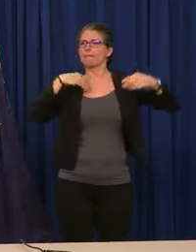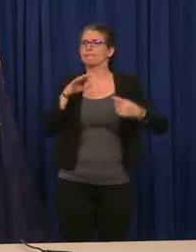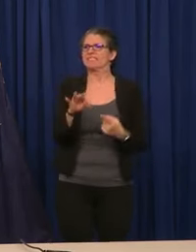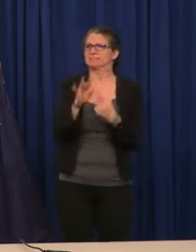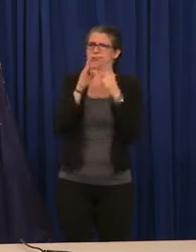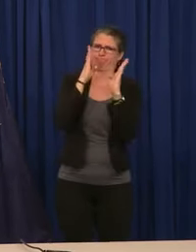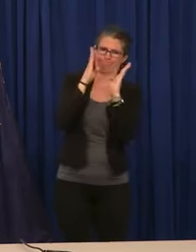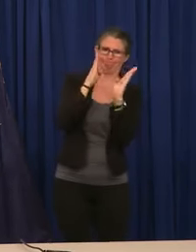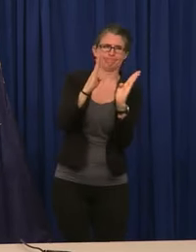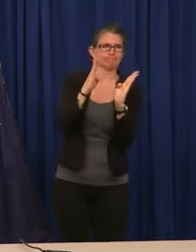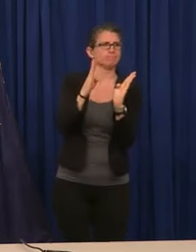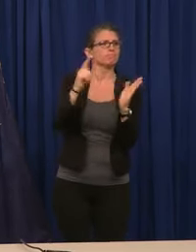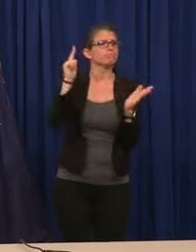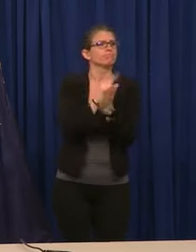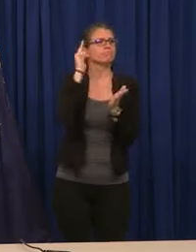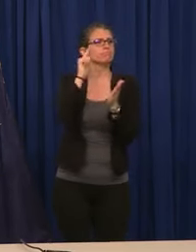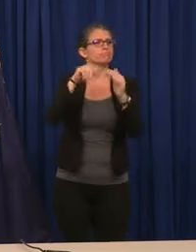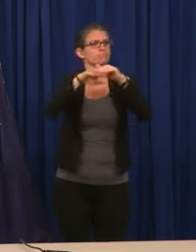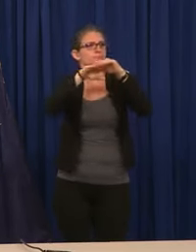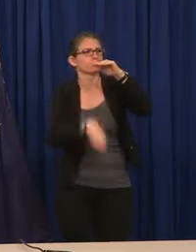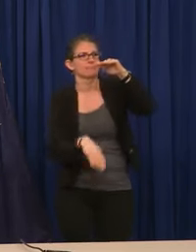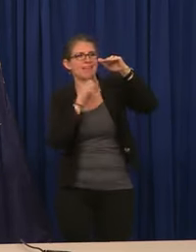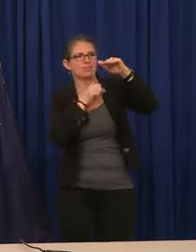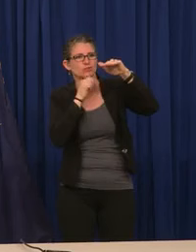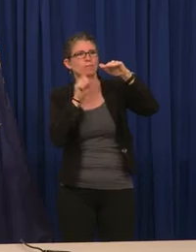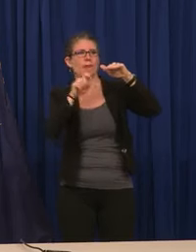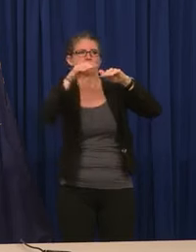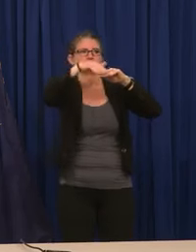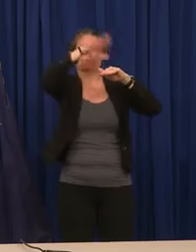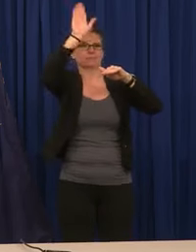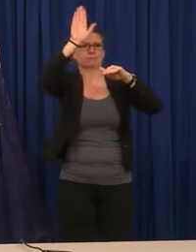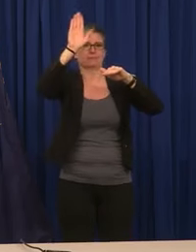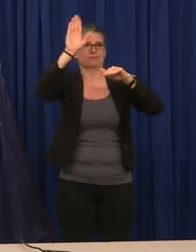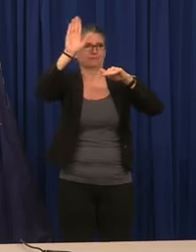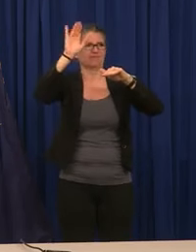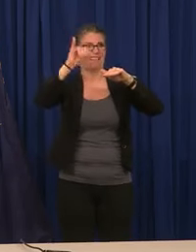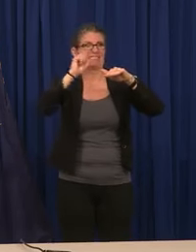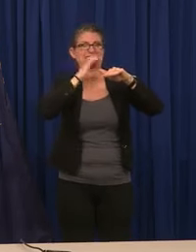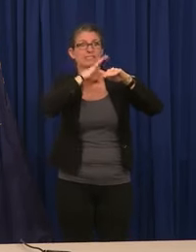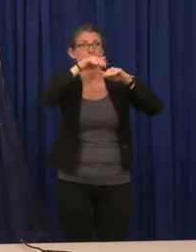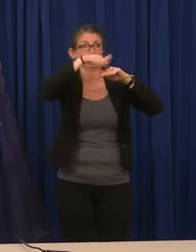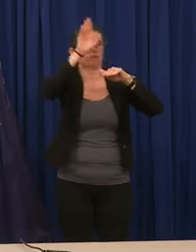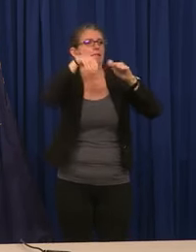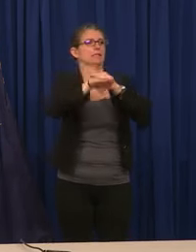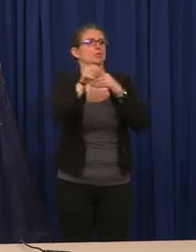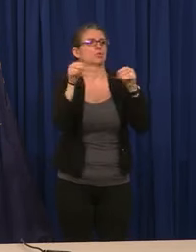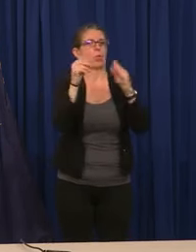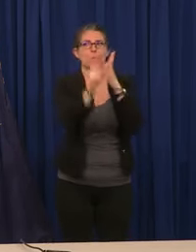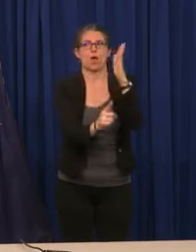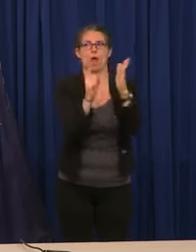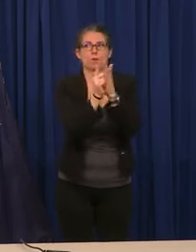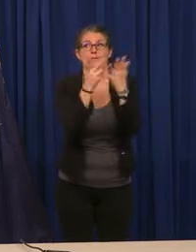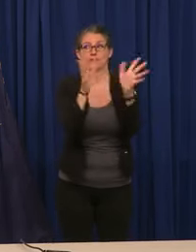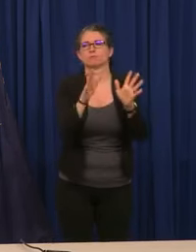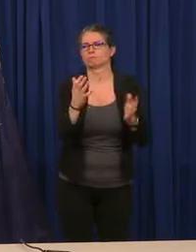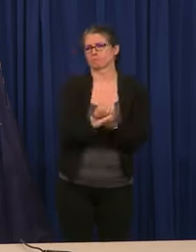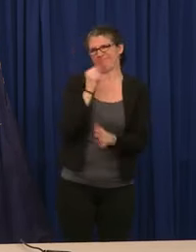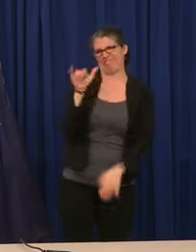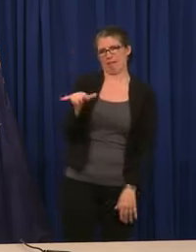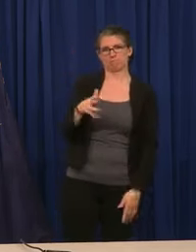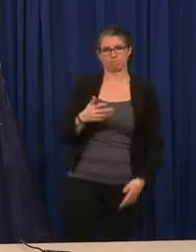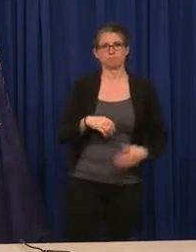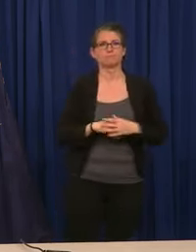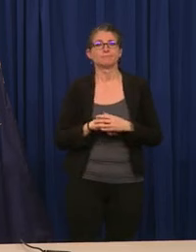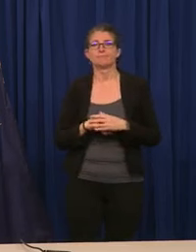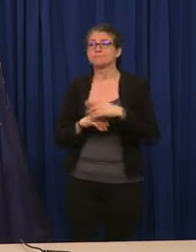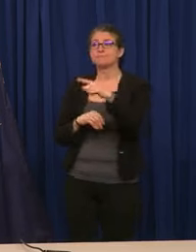Caitlin, back to you. Yes, I know that Maine is unique, but are there any other states where you see kind of like a similar